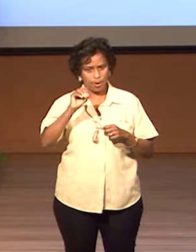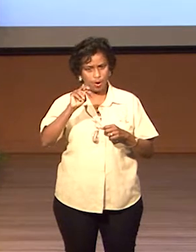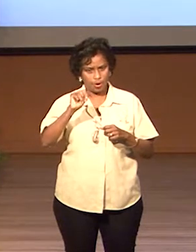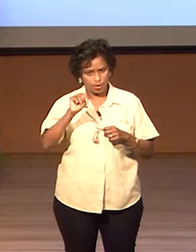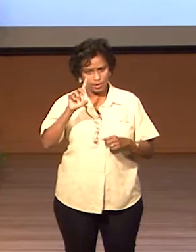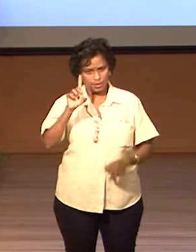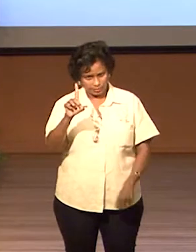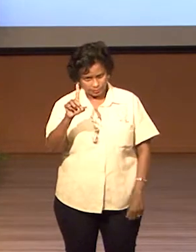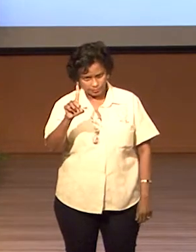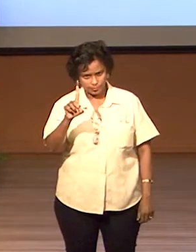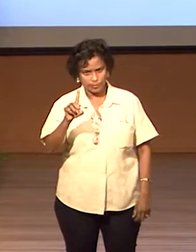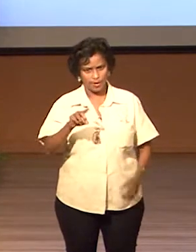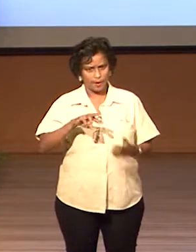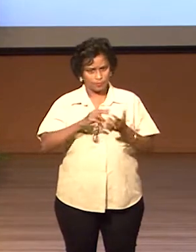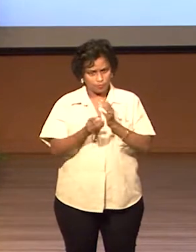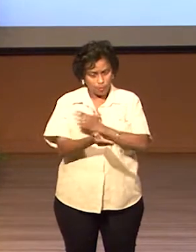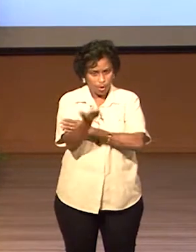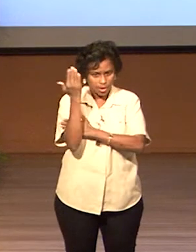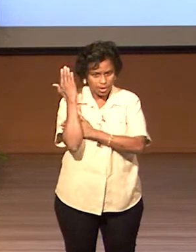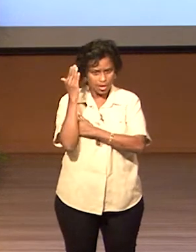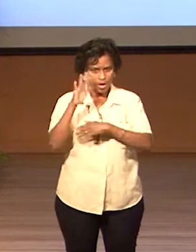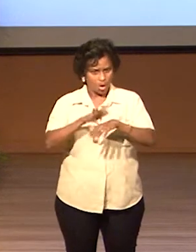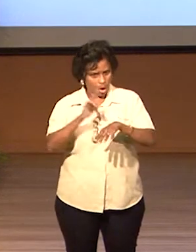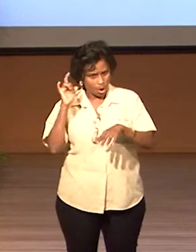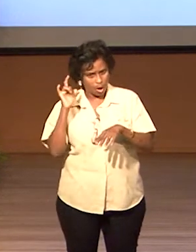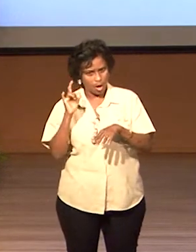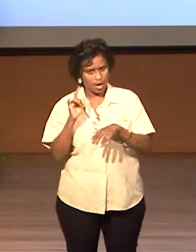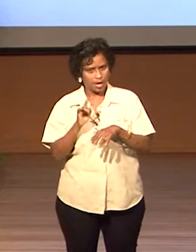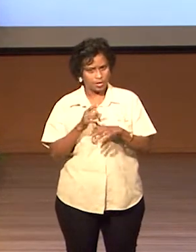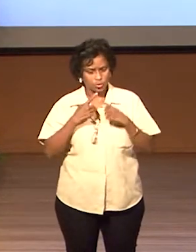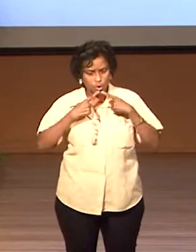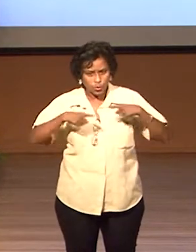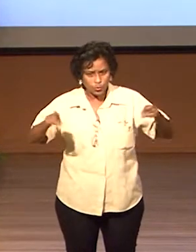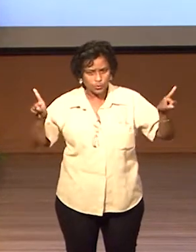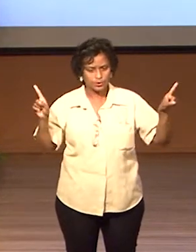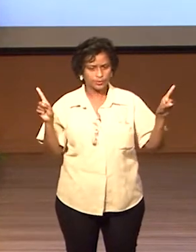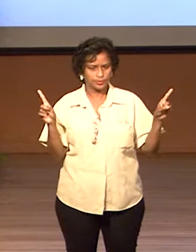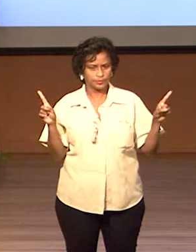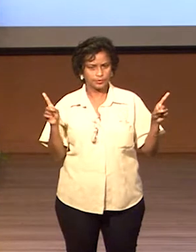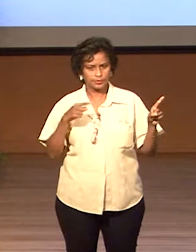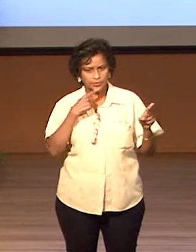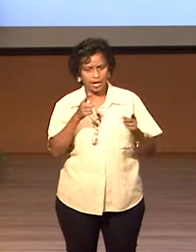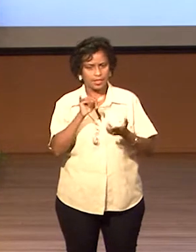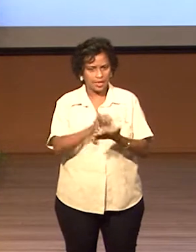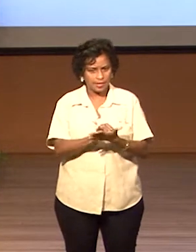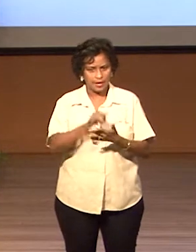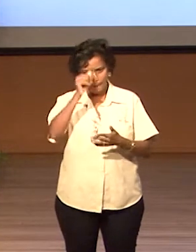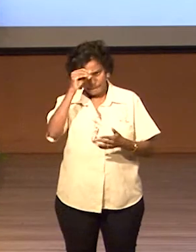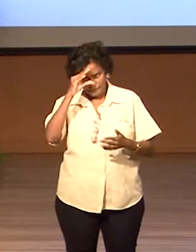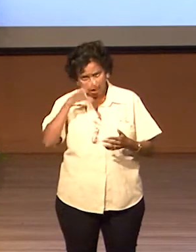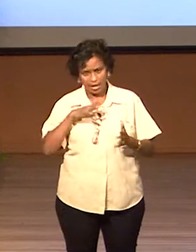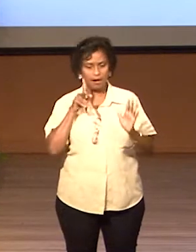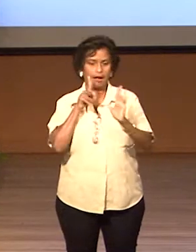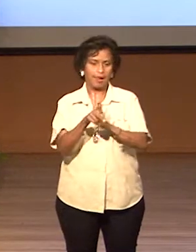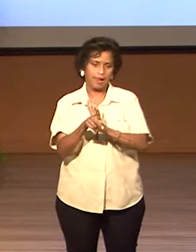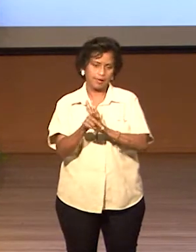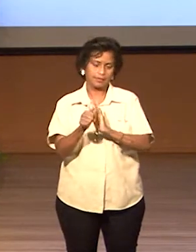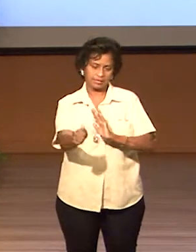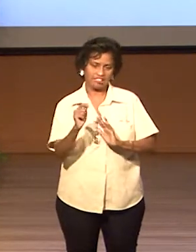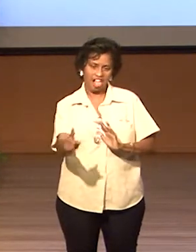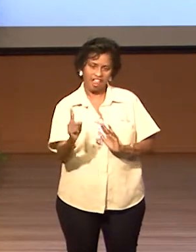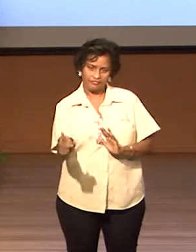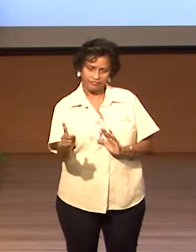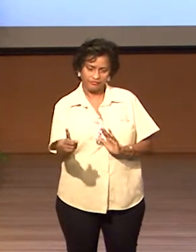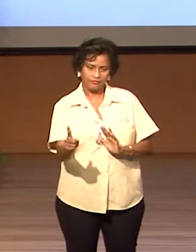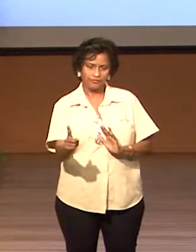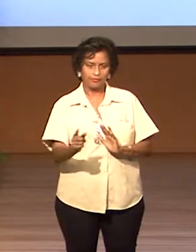that raises people's hairs and causes them to wonder about, okay, well, what could have caused that? What could have caused